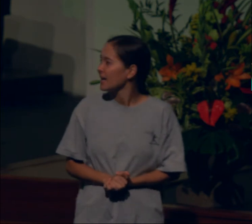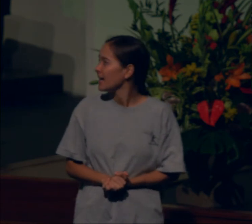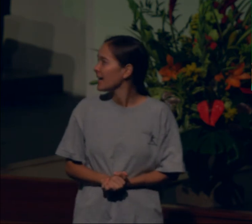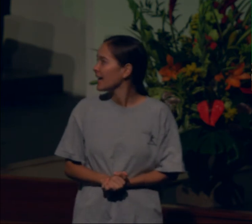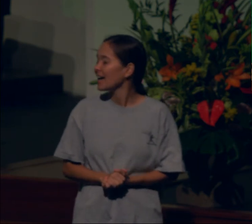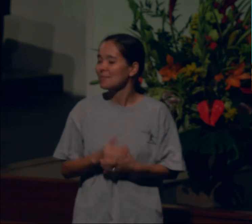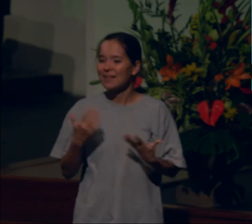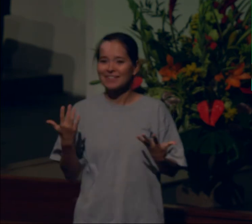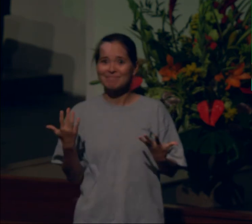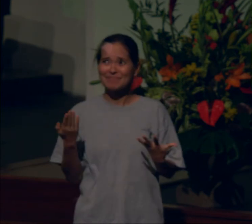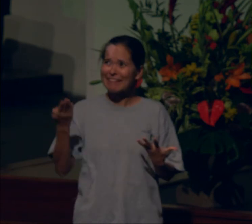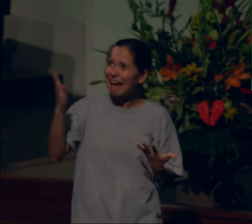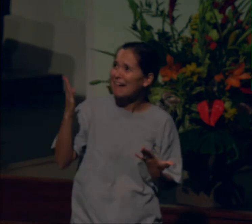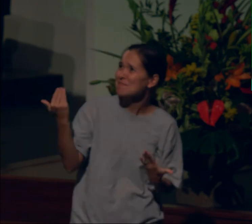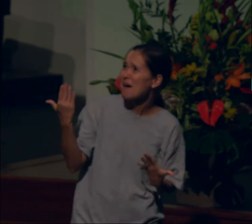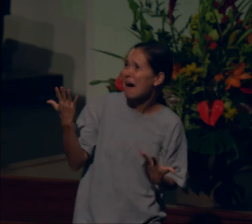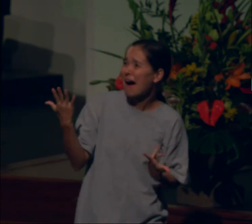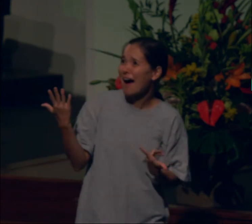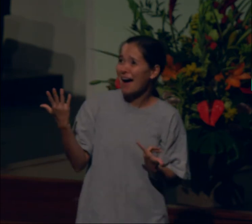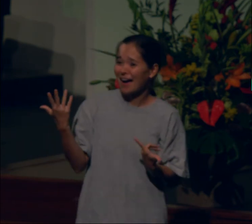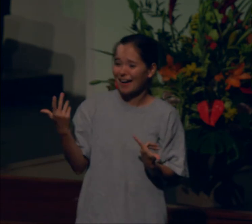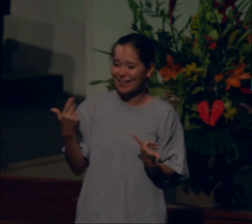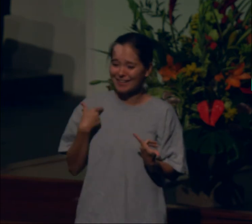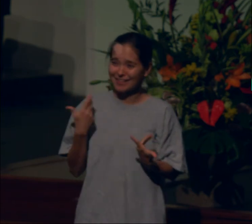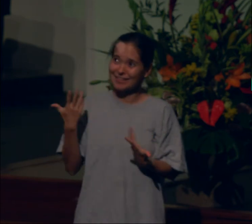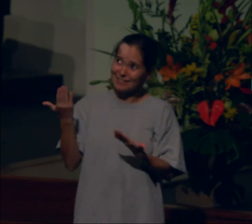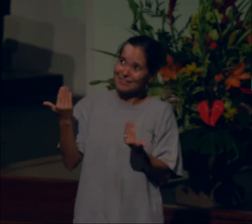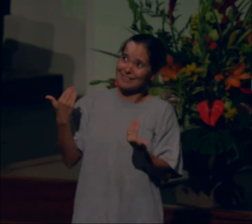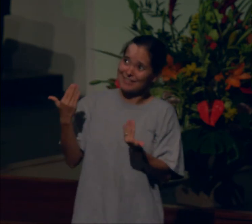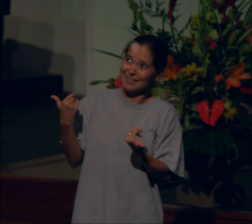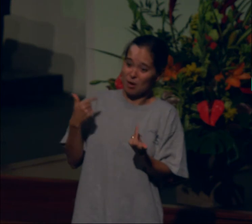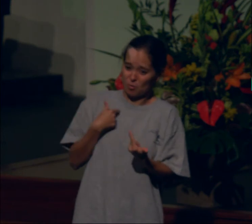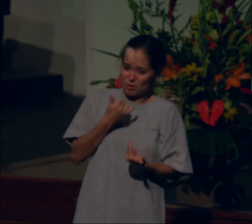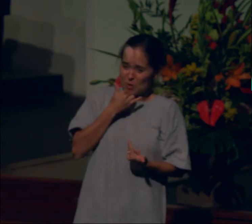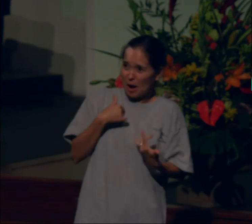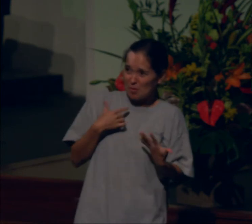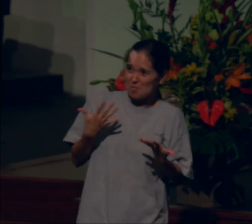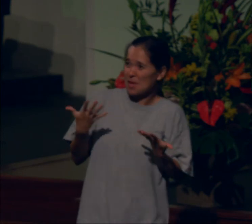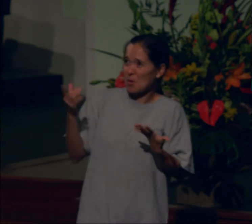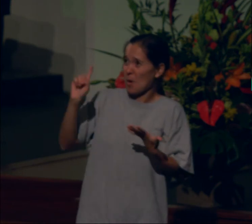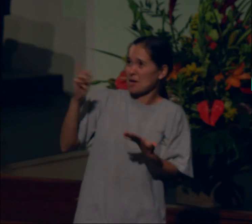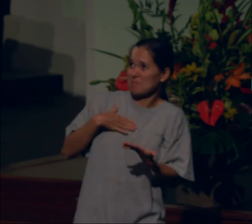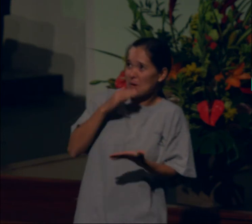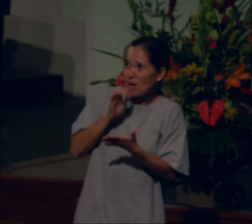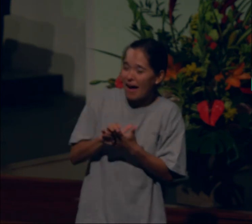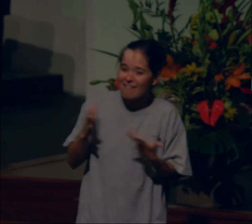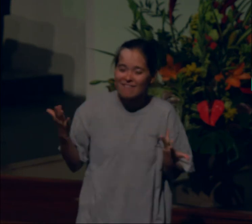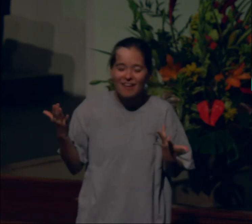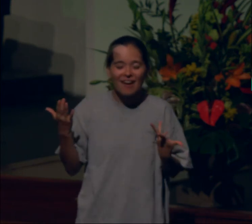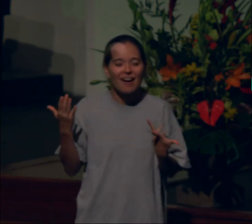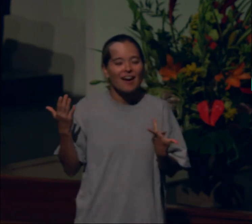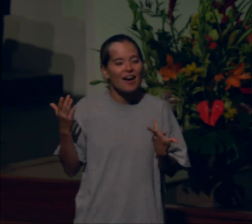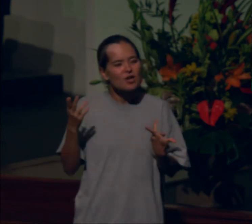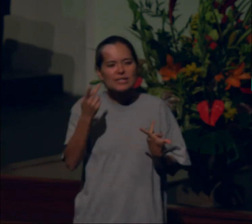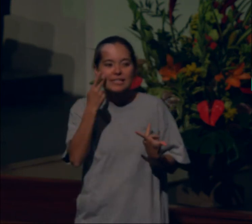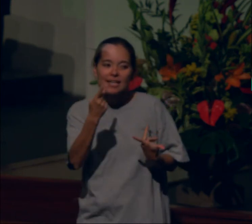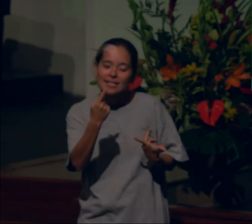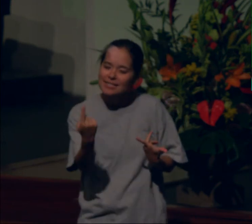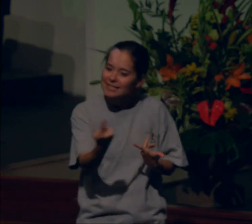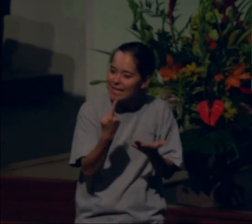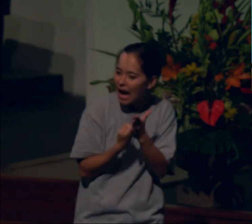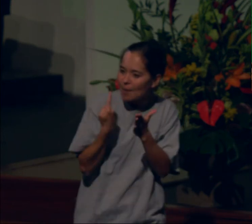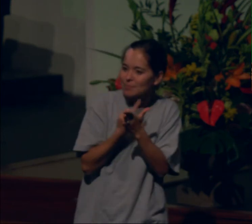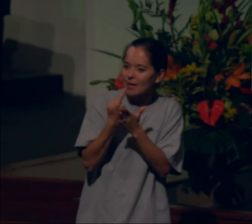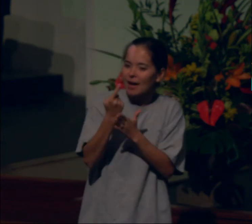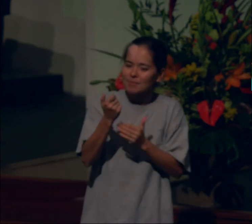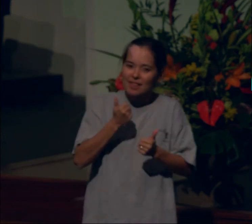And I'm like, God, come on, I'm not the dork with the acne. What's wrong with me? You know, why, what's up? See, sometimes in